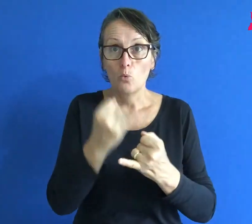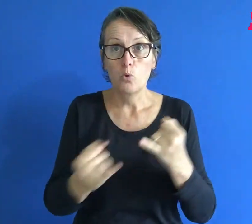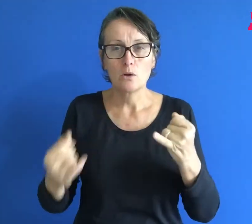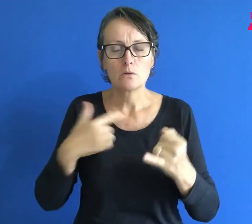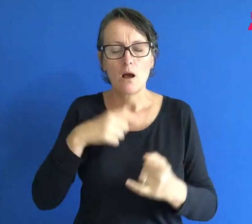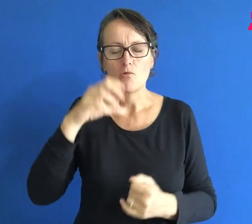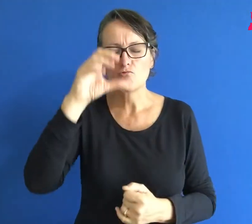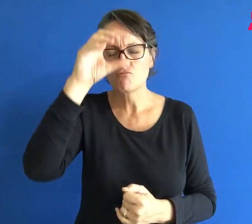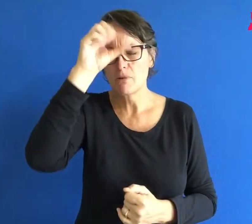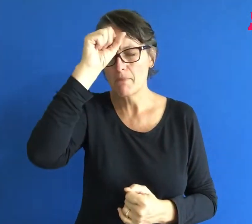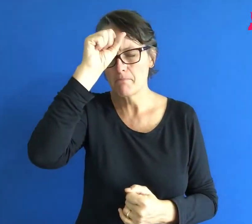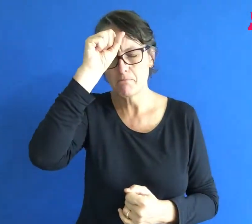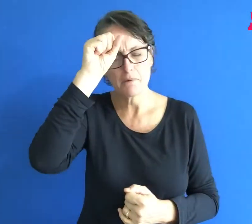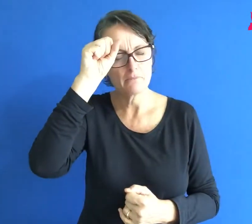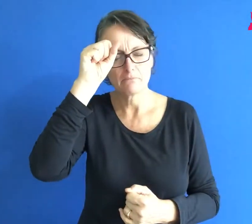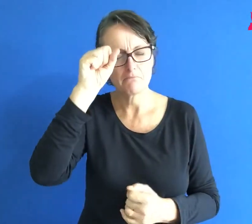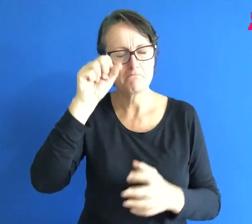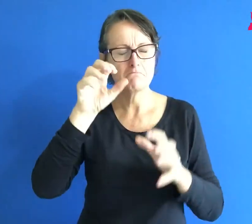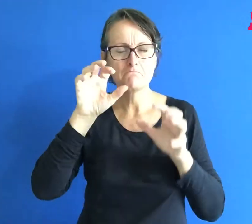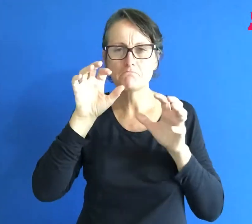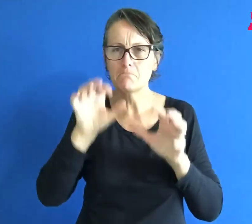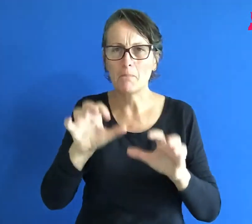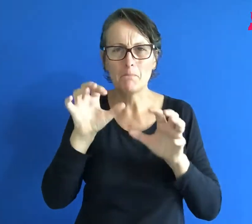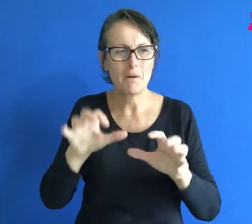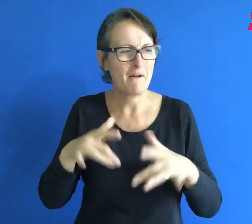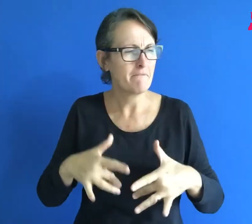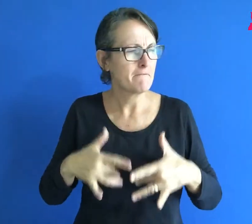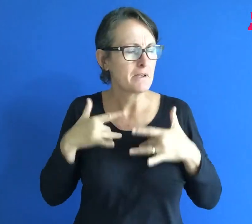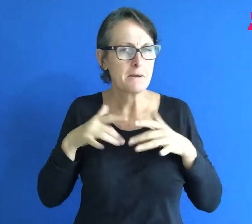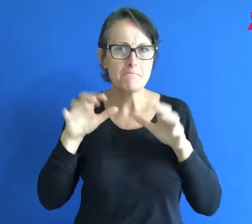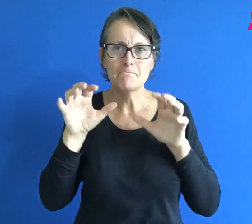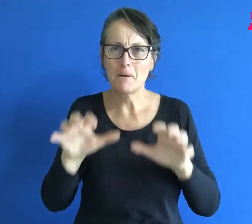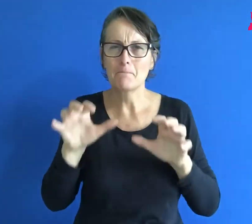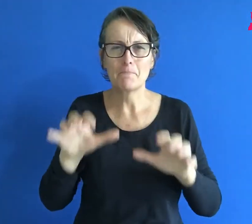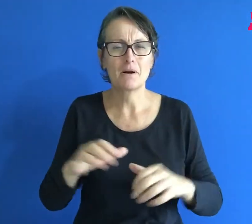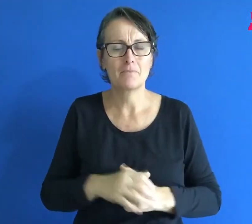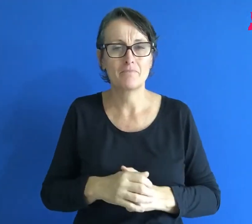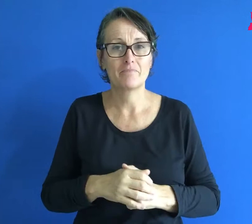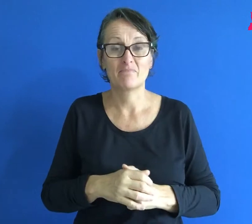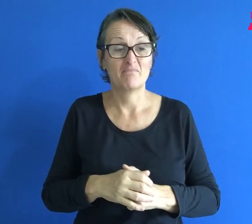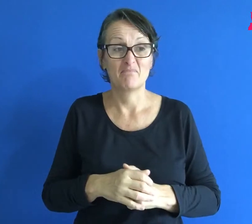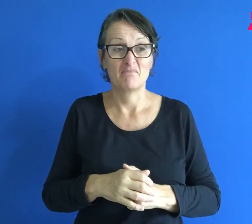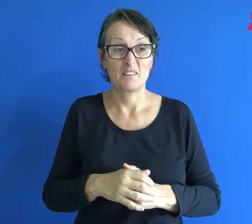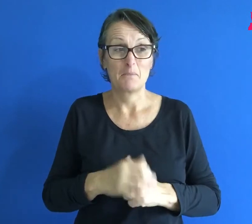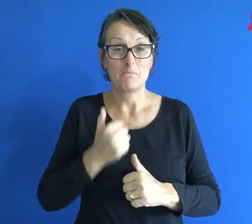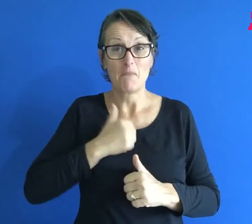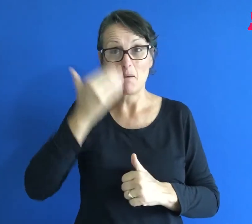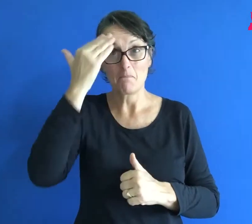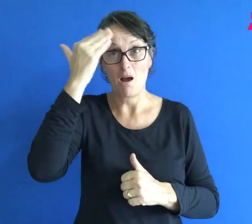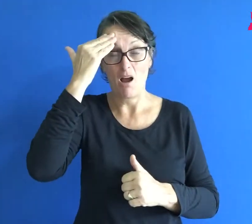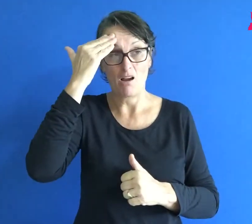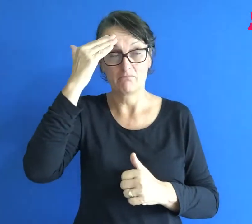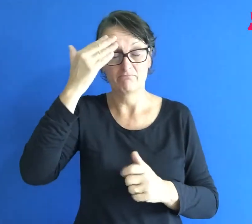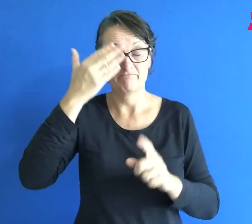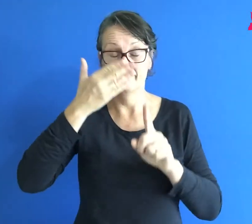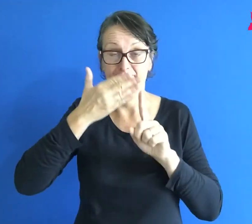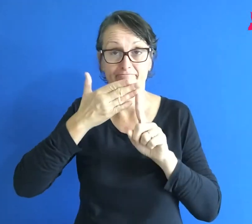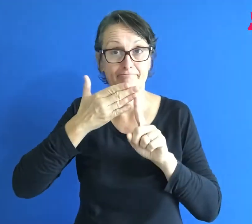most bizarre experiences. I really started to disconnect from reality. I felt like I was just in this sealed